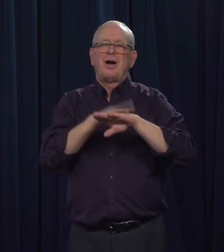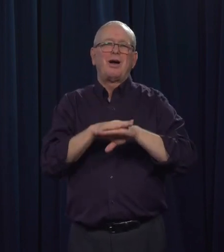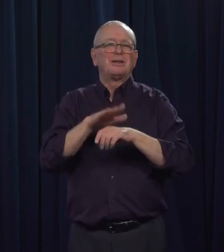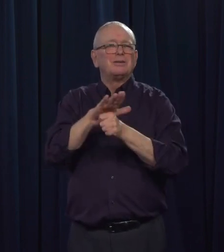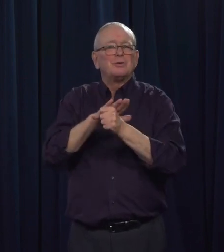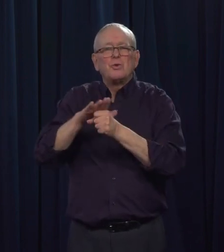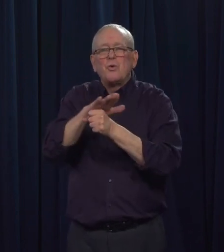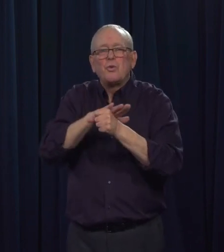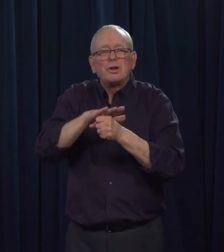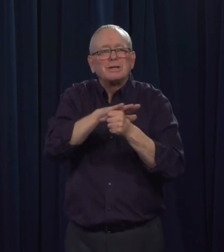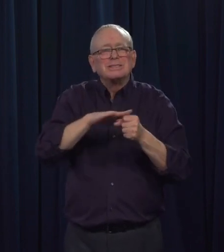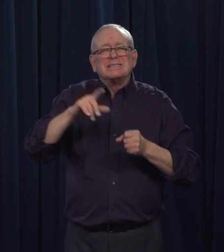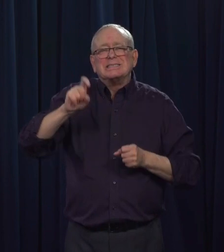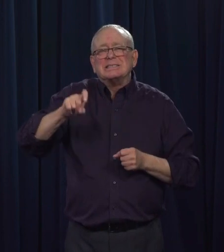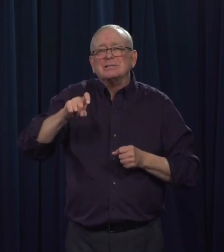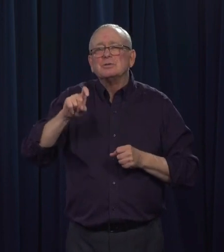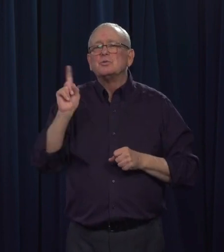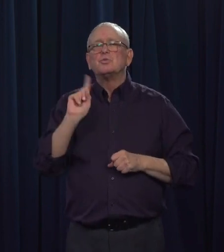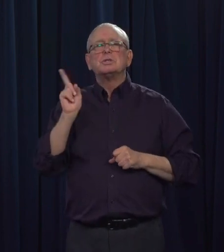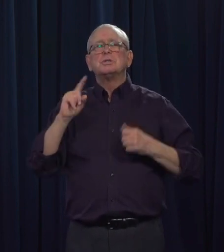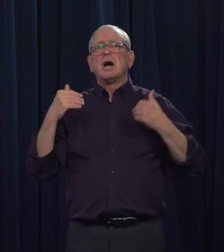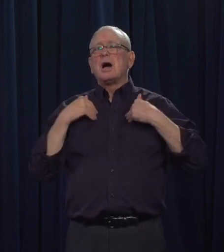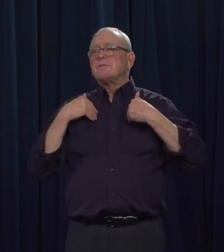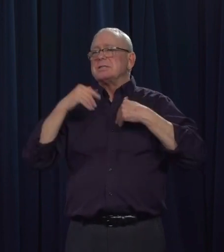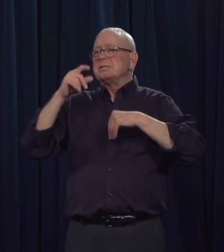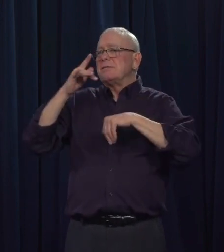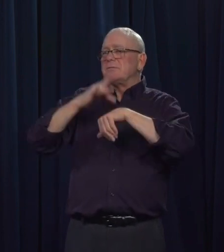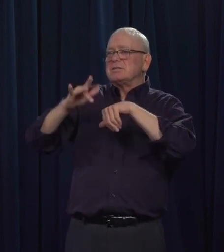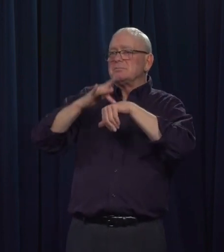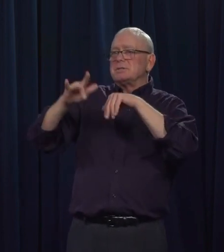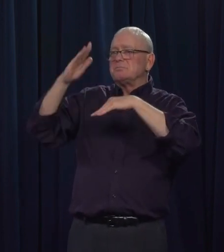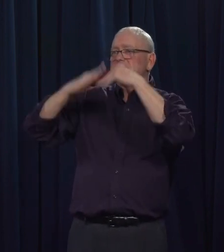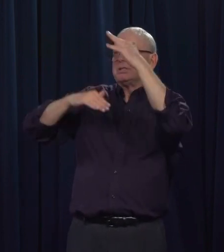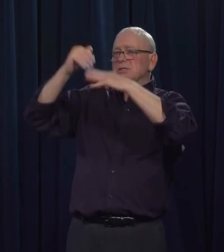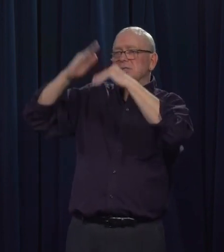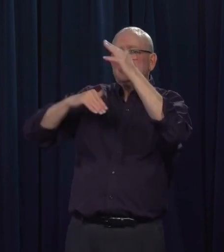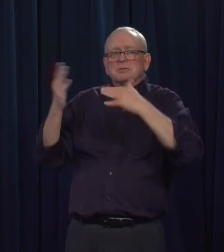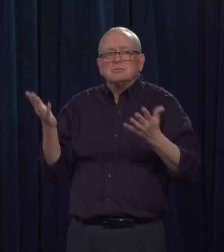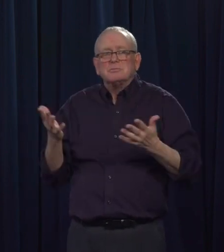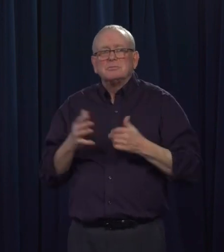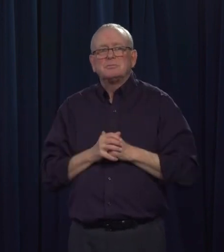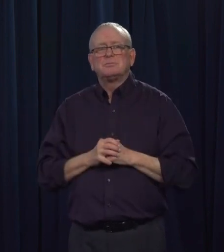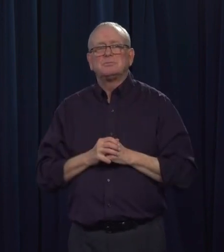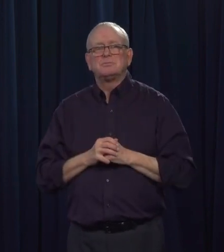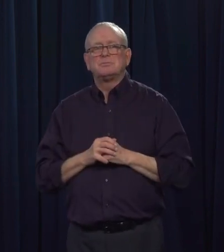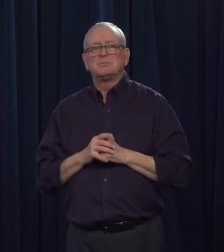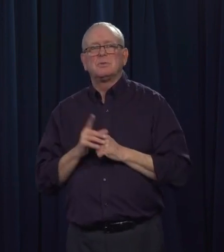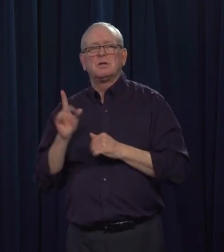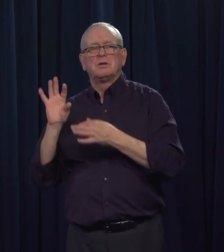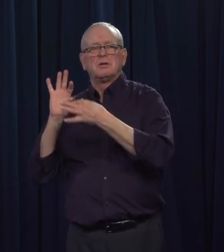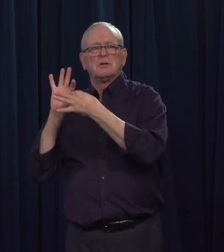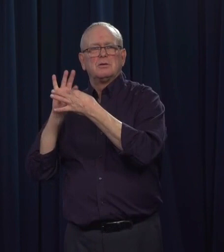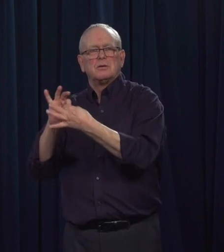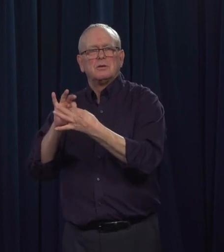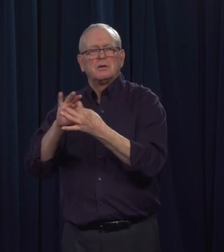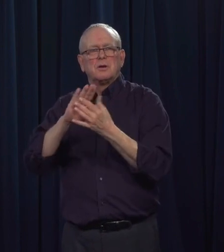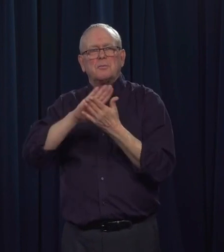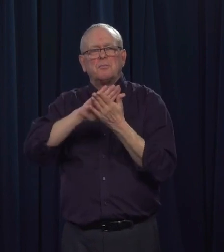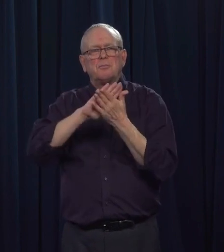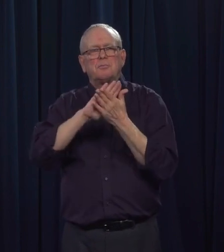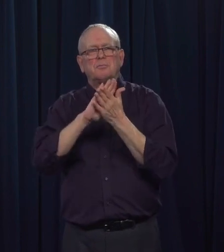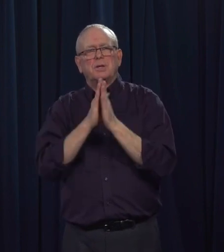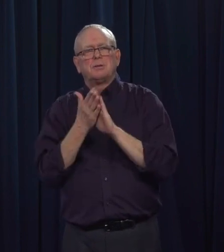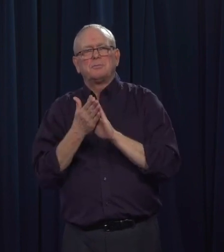With respect to opening additional hospitals, I might just ask Dr. Jaffe to comment. I'm not sure what additional infrastructure is being looked at for that.